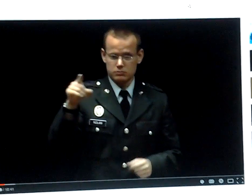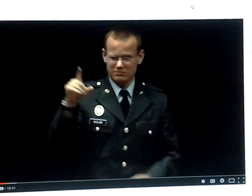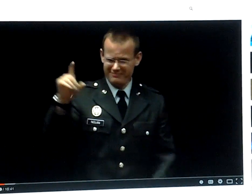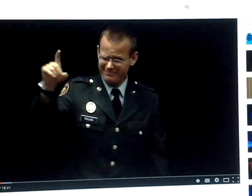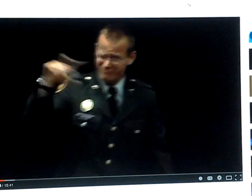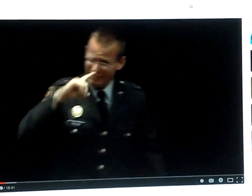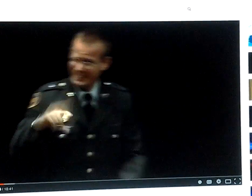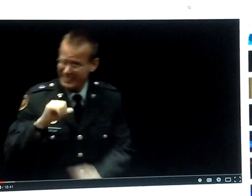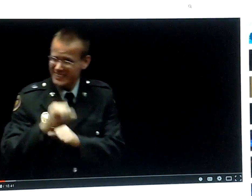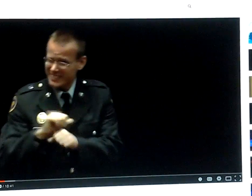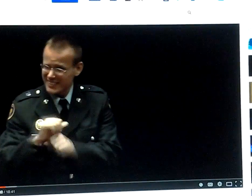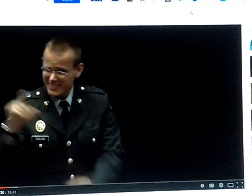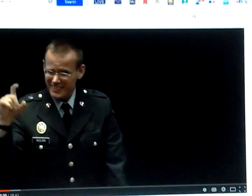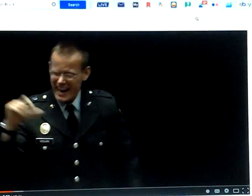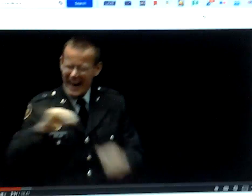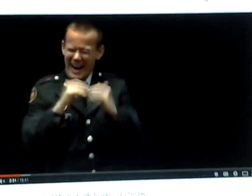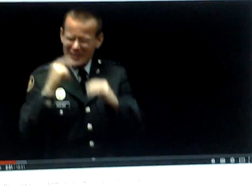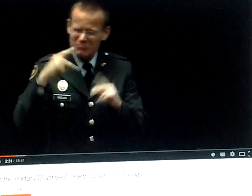Secondly, a friend of mine